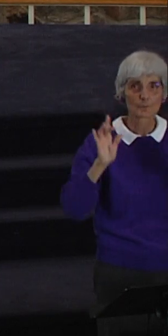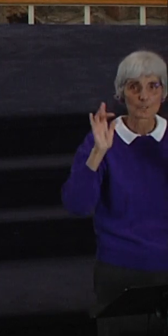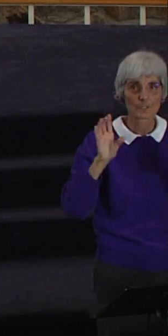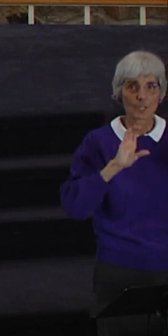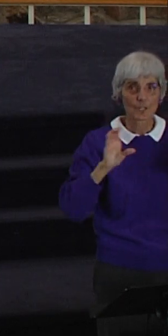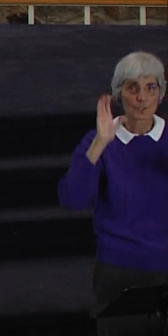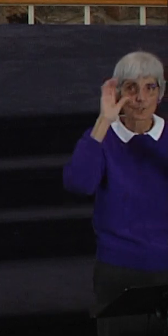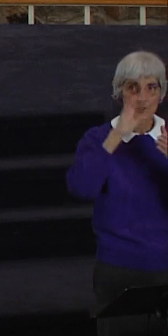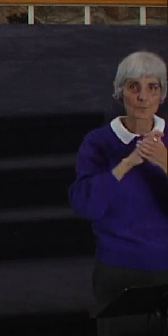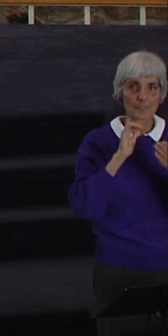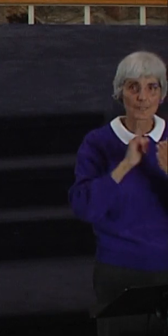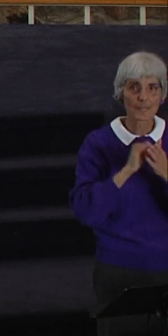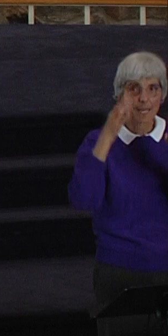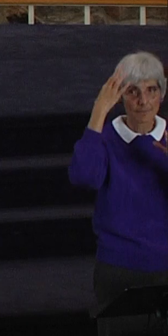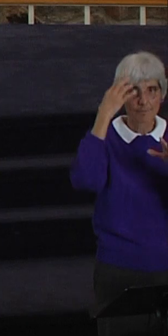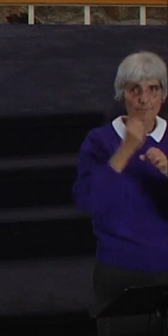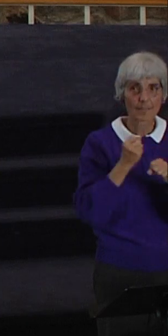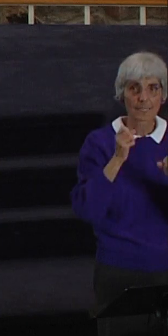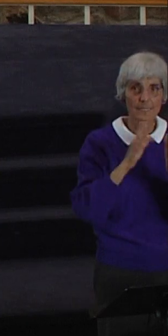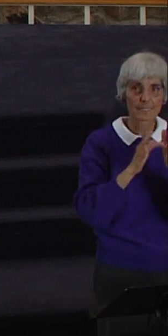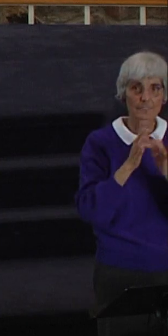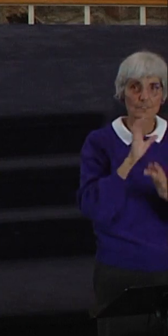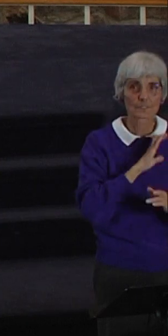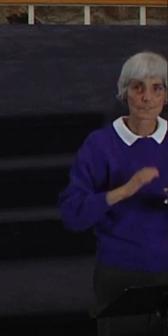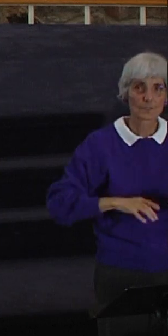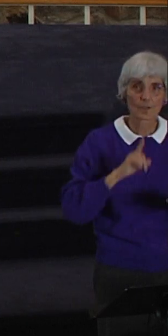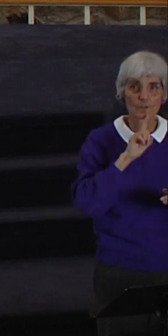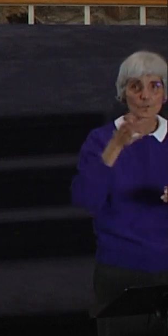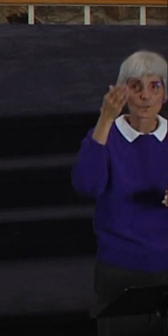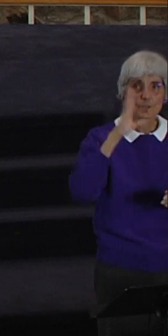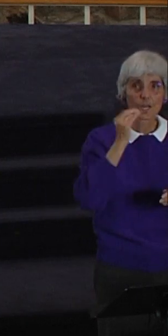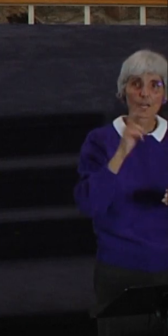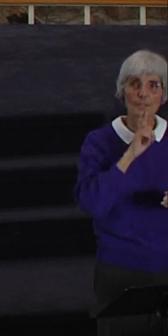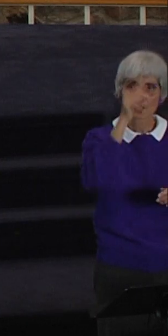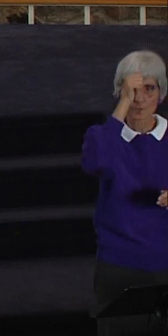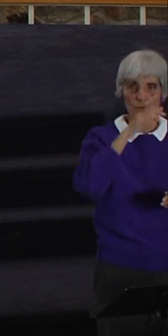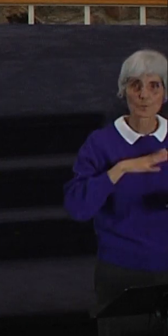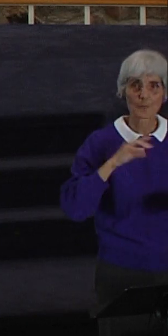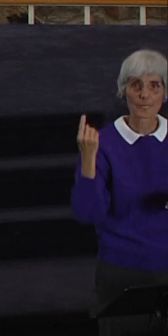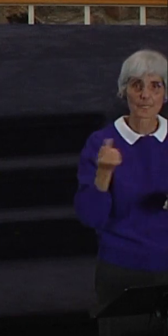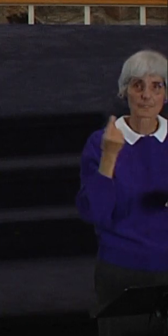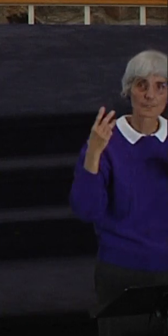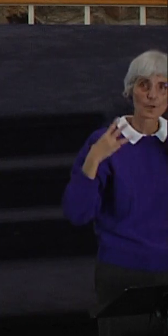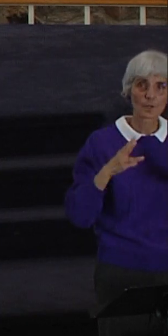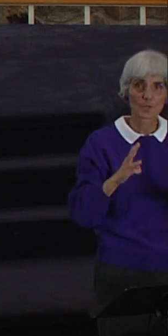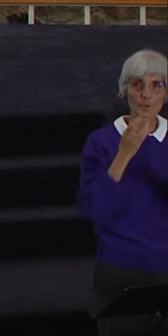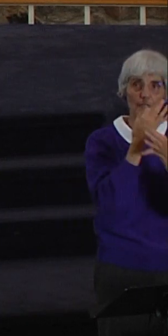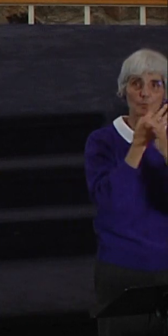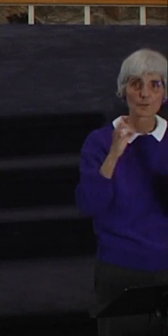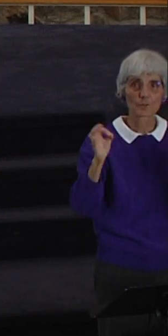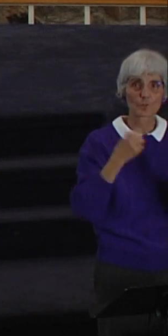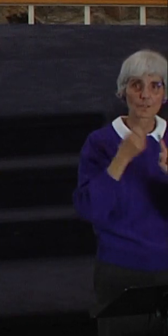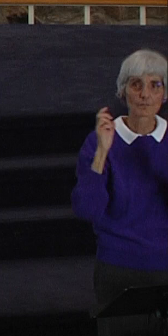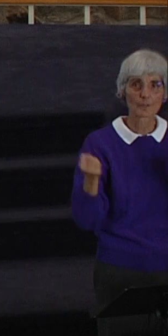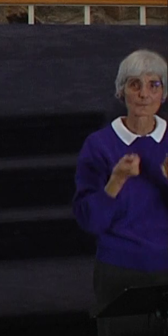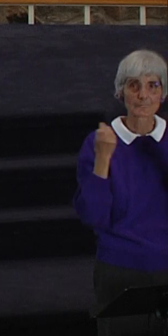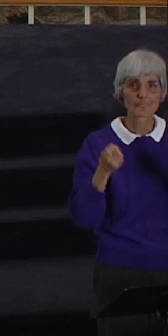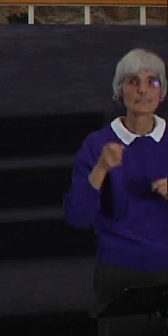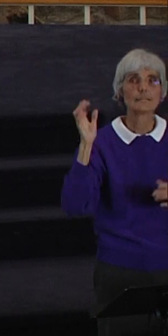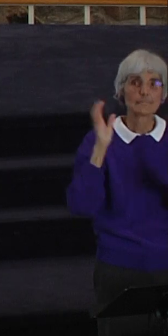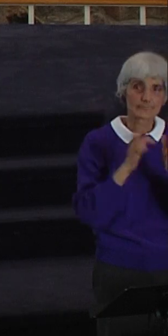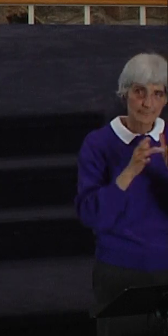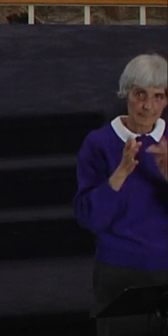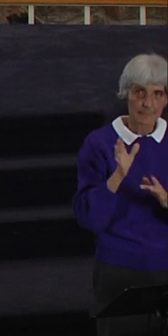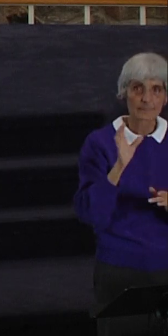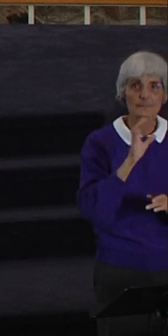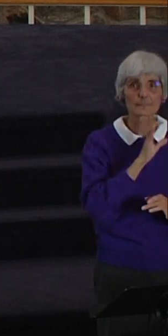Do you believe that faith in Jesus Christ, true God and true man, is the only way to be free from your sins? Jesus Christ, the Son of God,